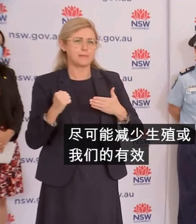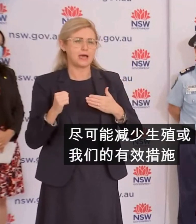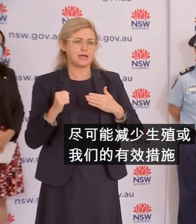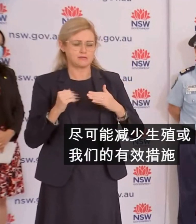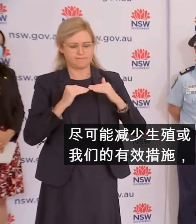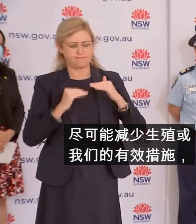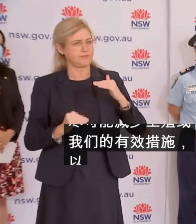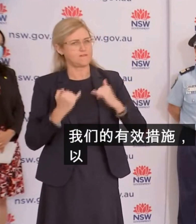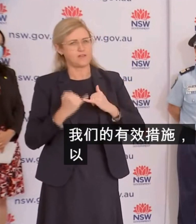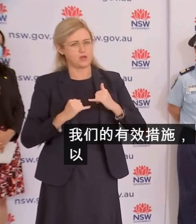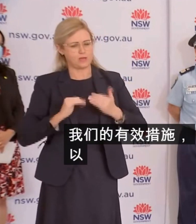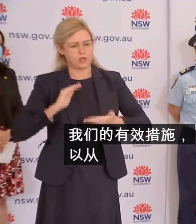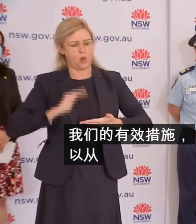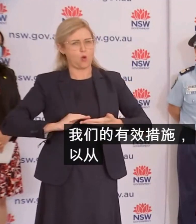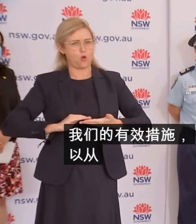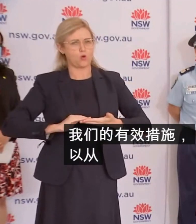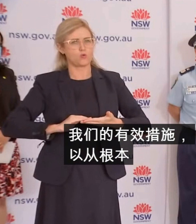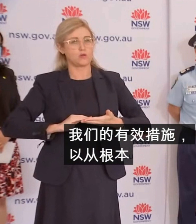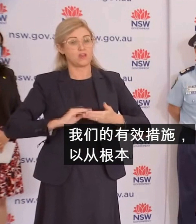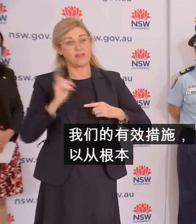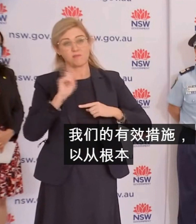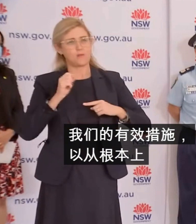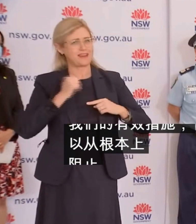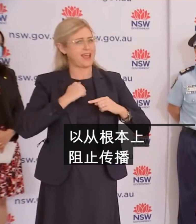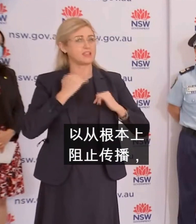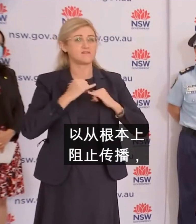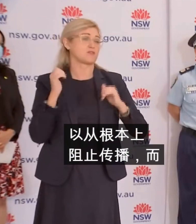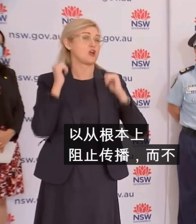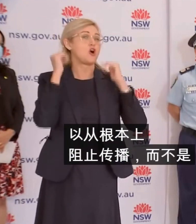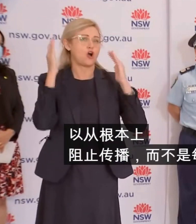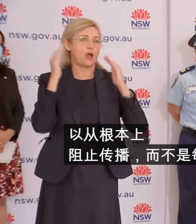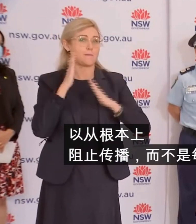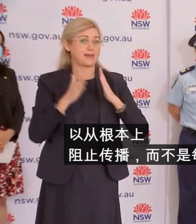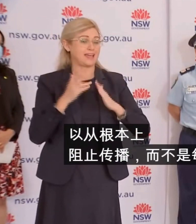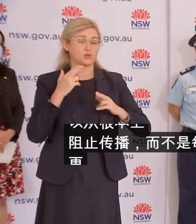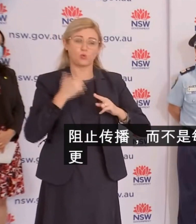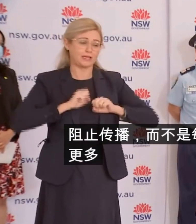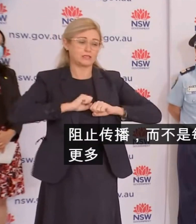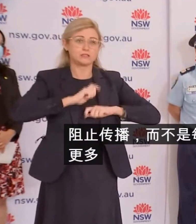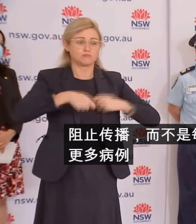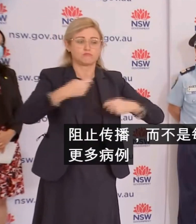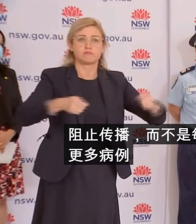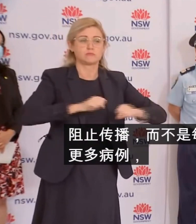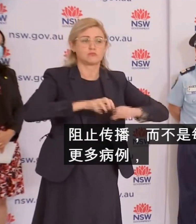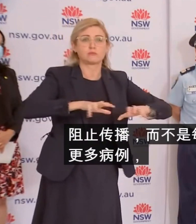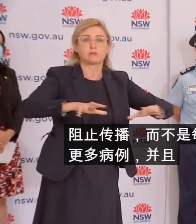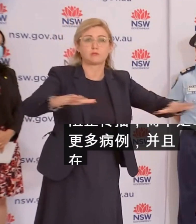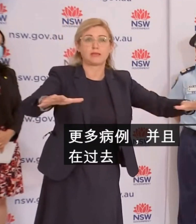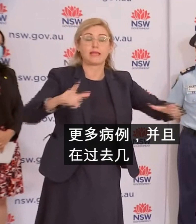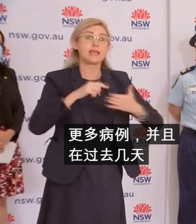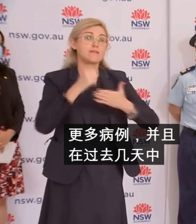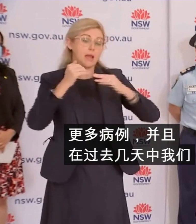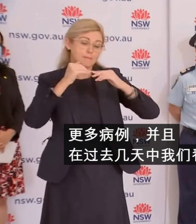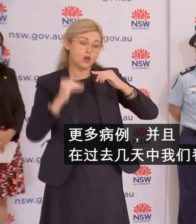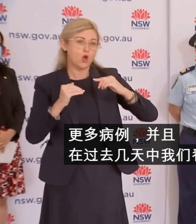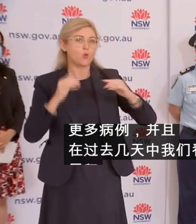measure down as much as possible to essentially stop the stem of the spread, as opposed to seeing additional cases every day. And given in the